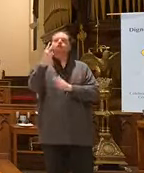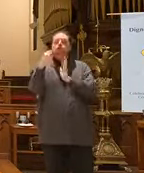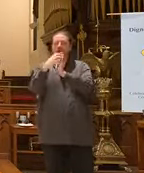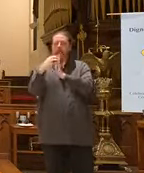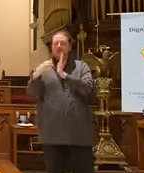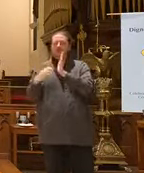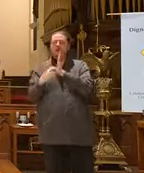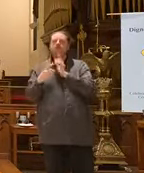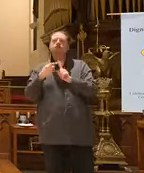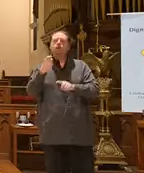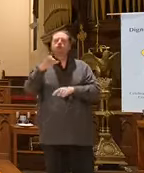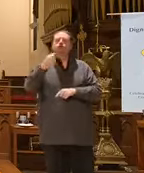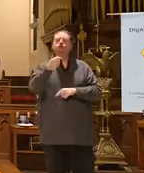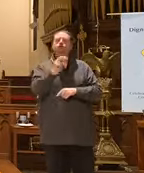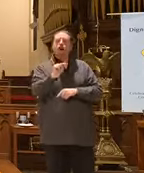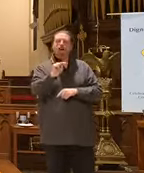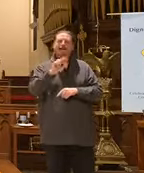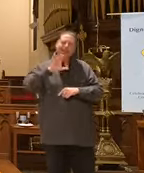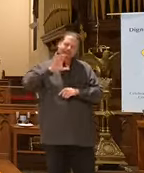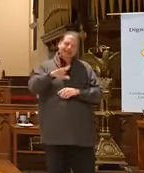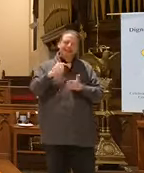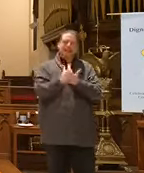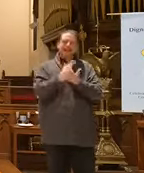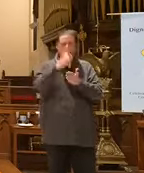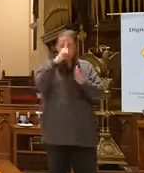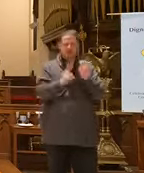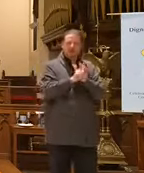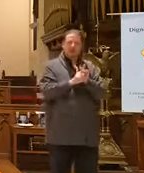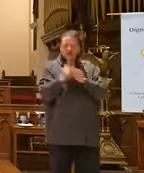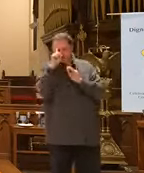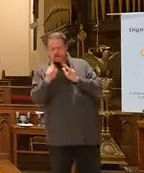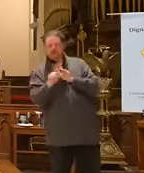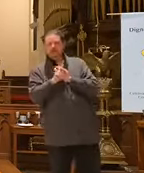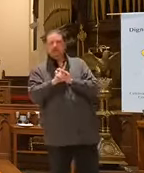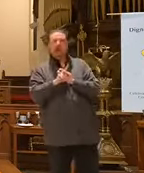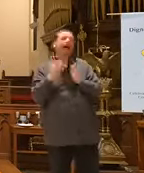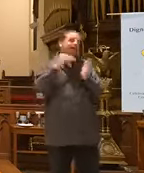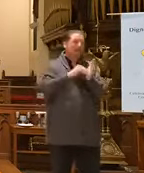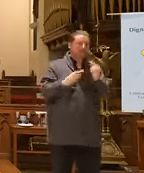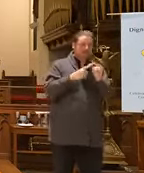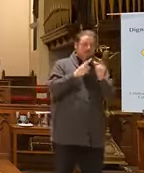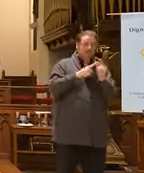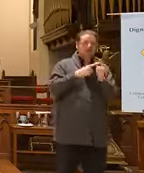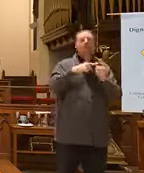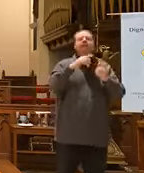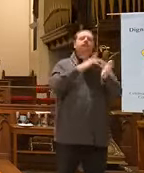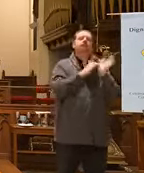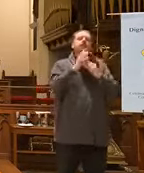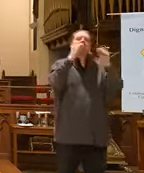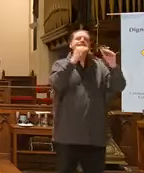kept coming to my mind. The first was, again, Jesus teaching the people.